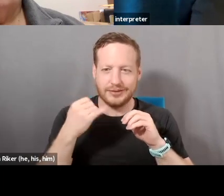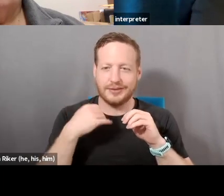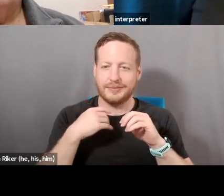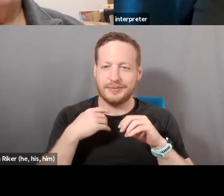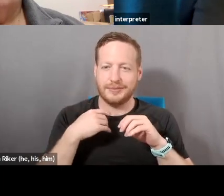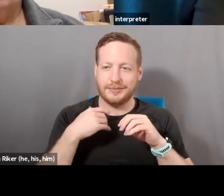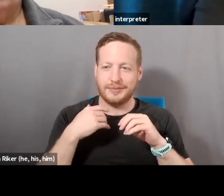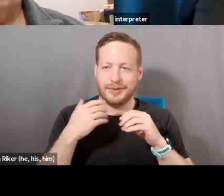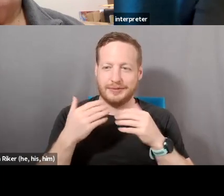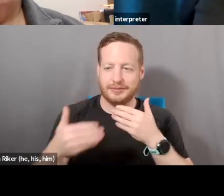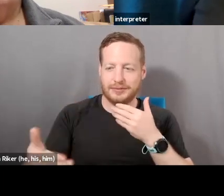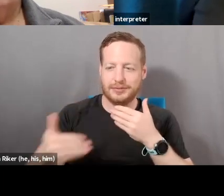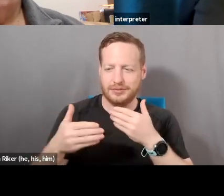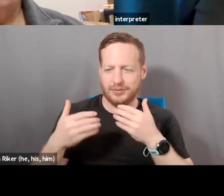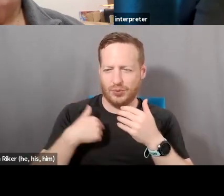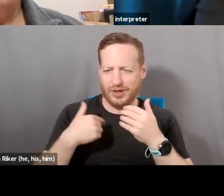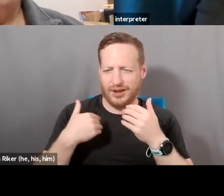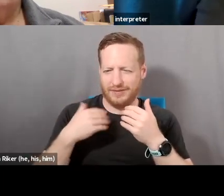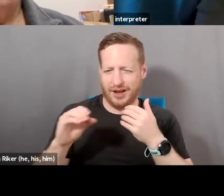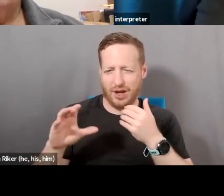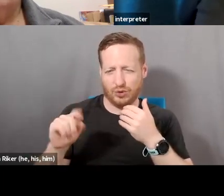I think it's a good idea.